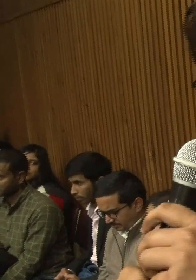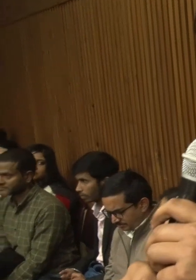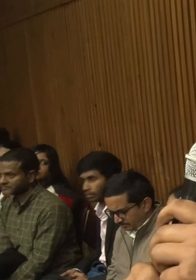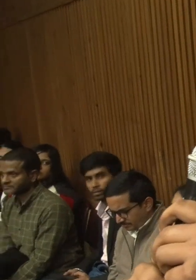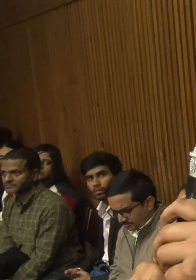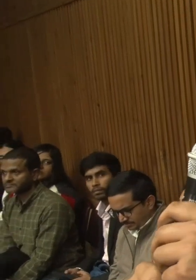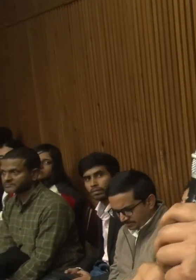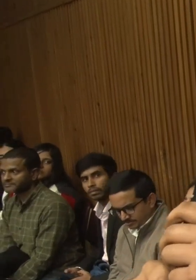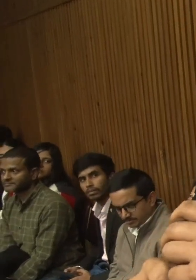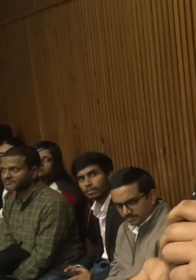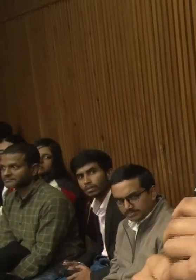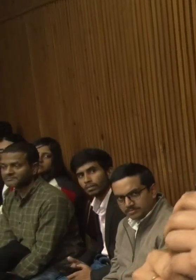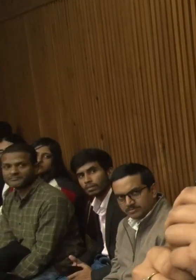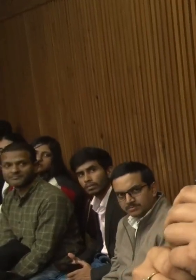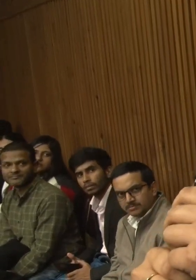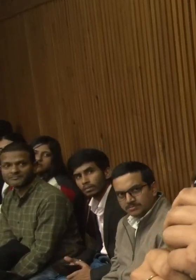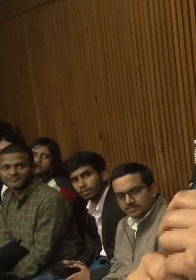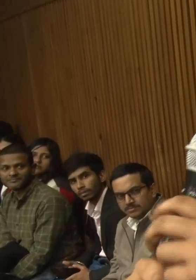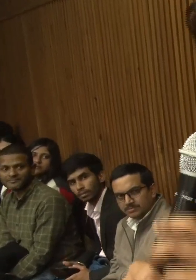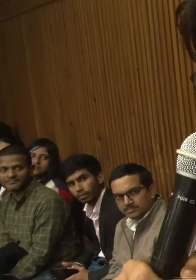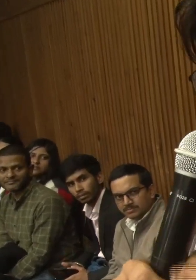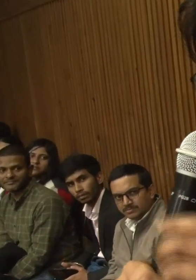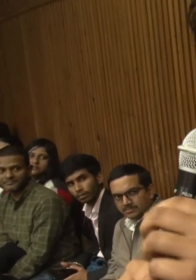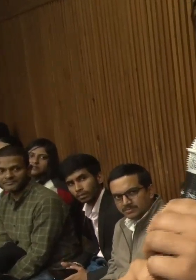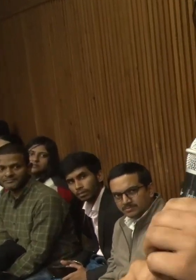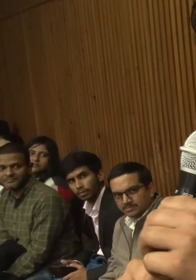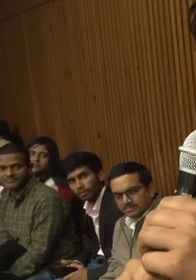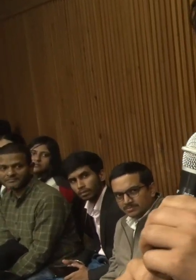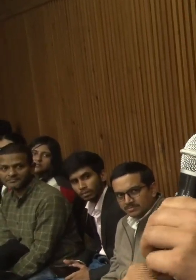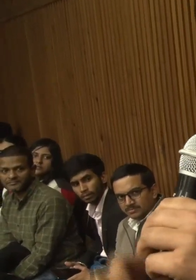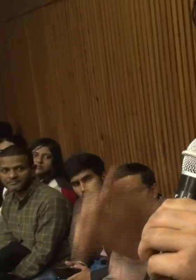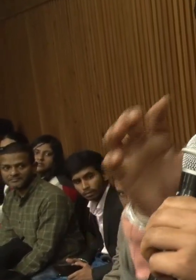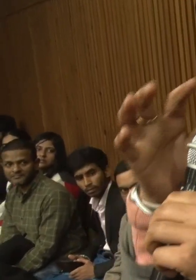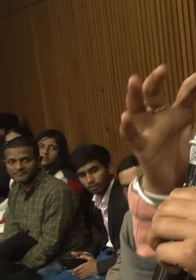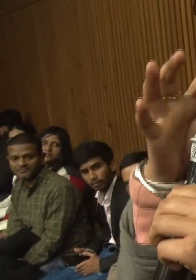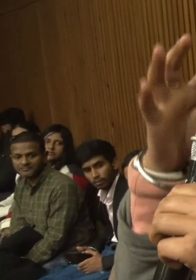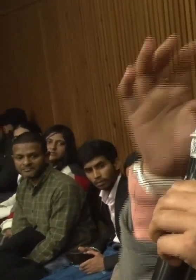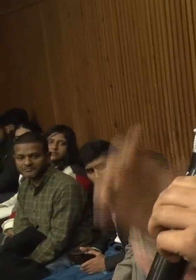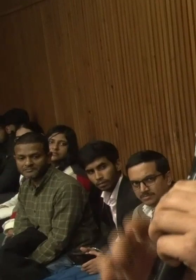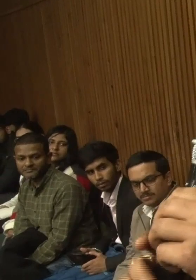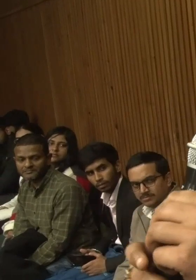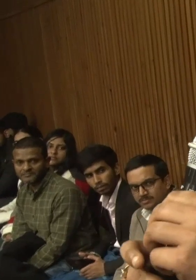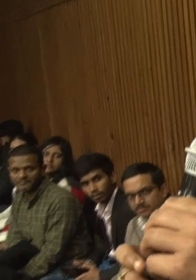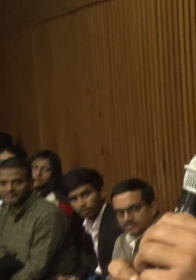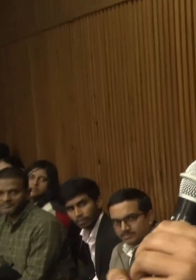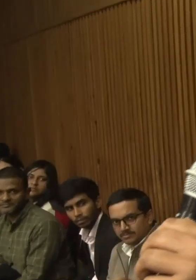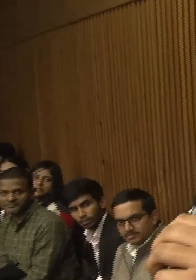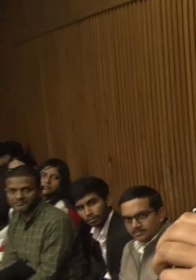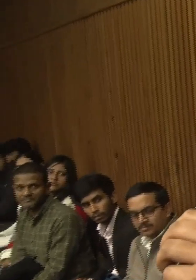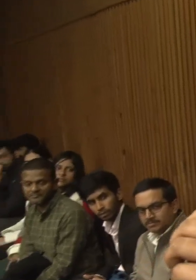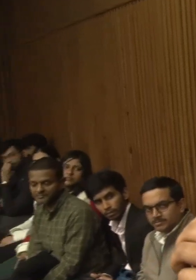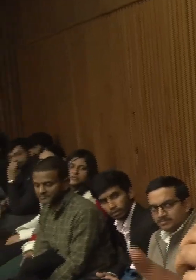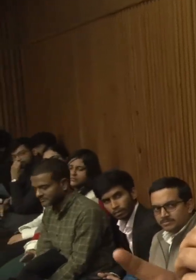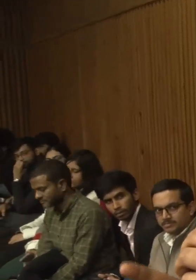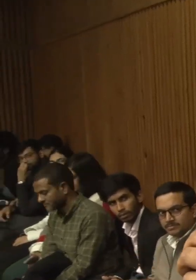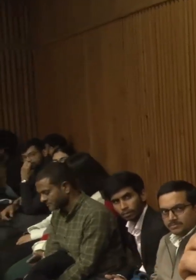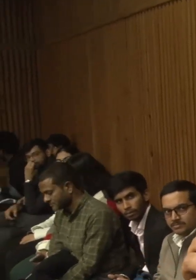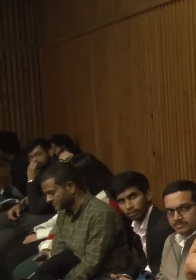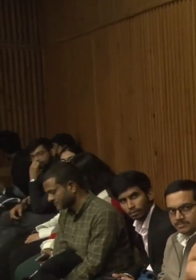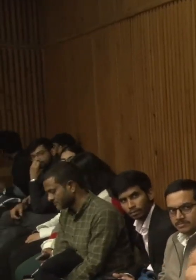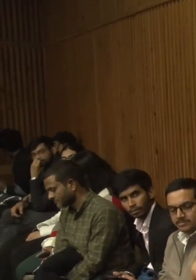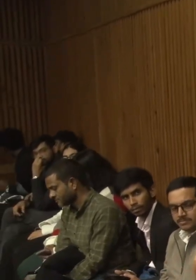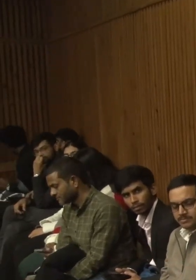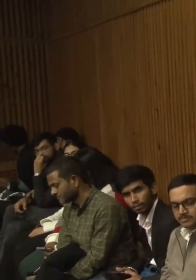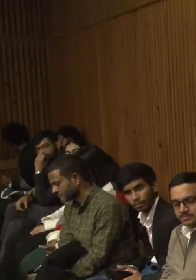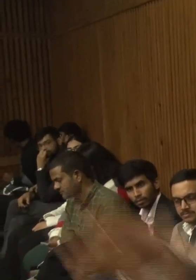makes laws in regional languages. And we recently released a compendium from the Supreme Court in 5 languages. One challenge which we are